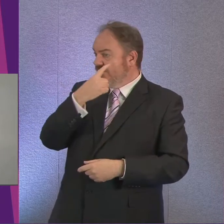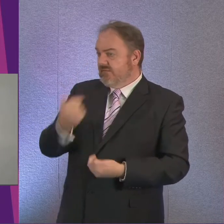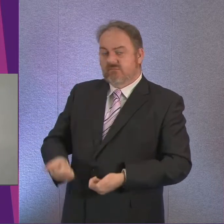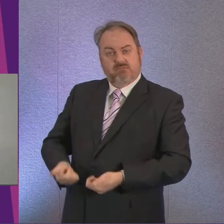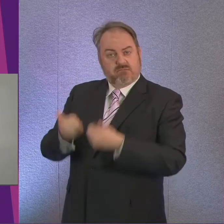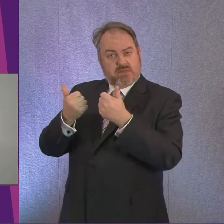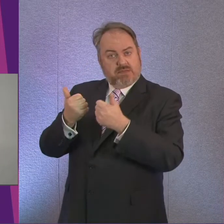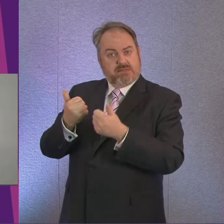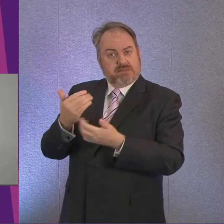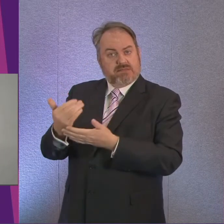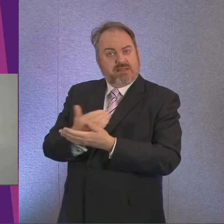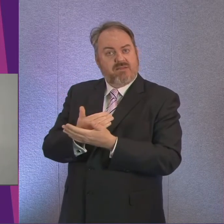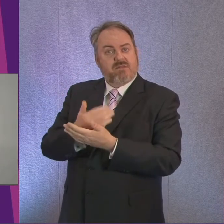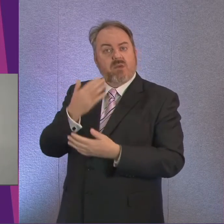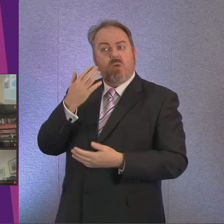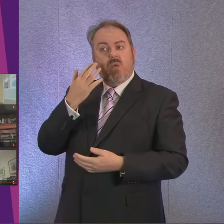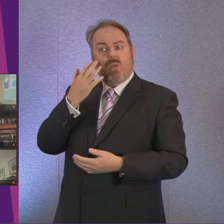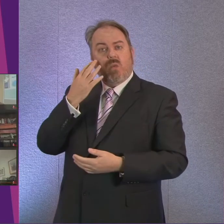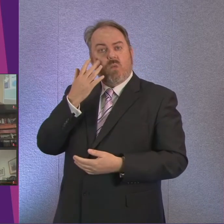could they open?